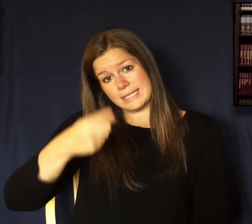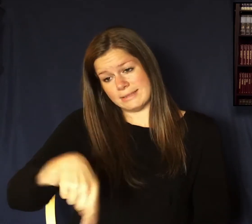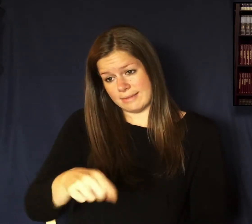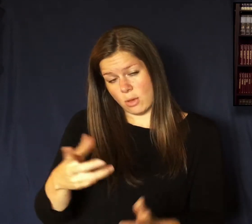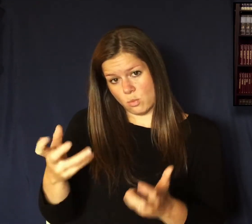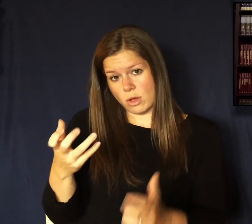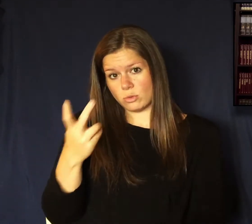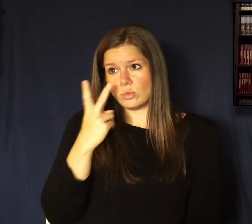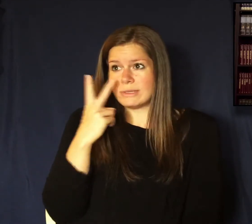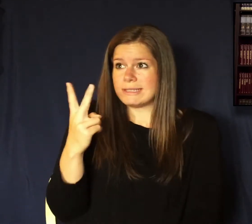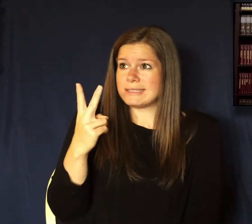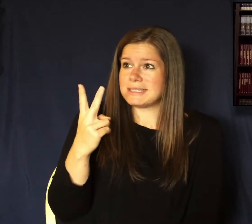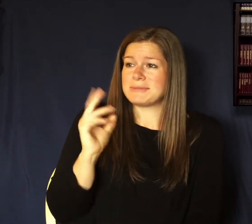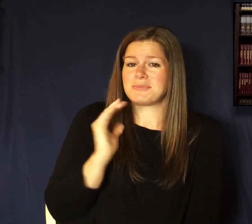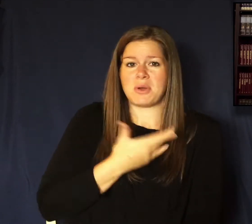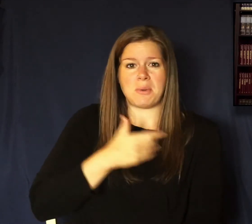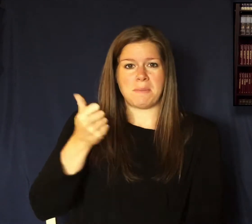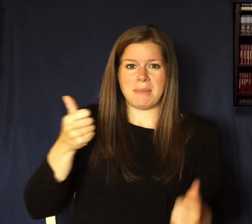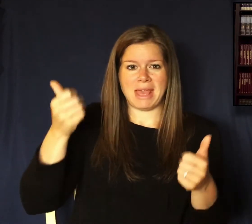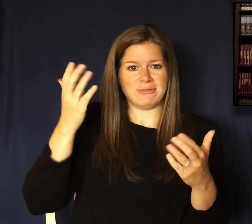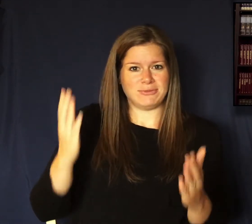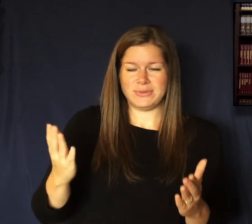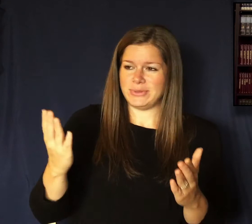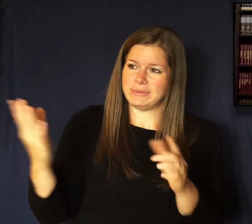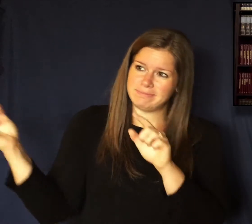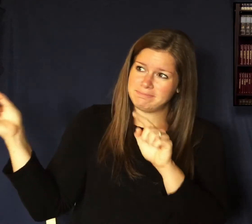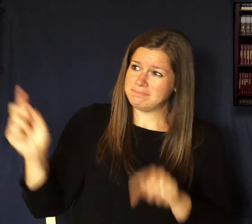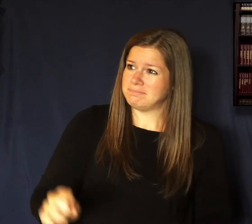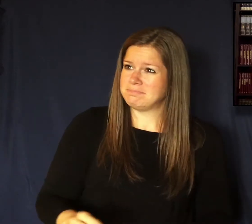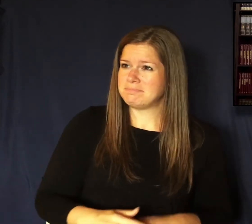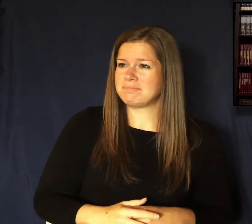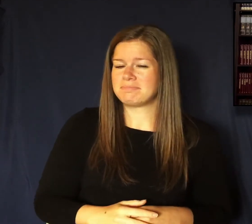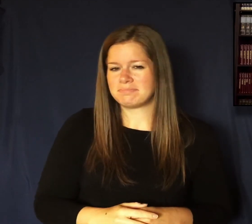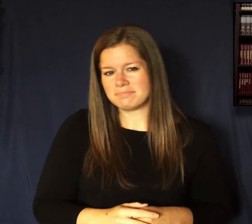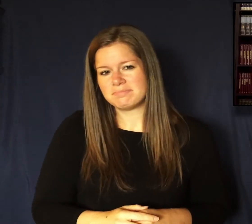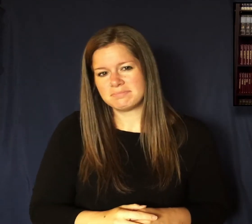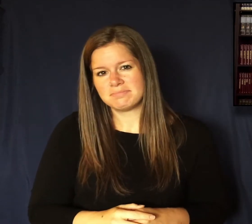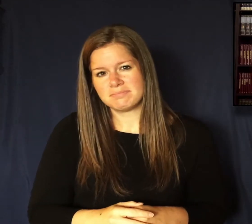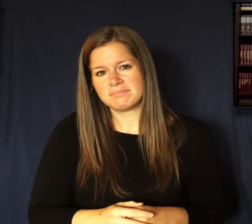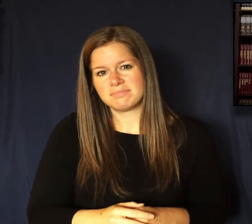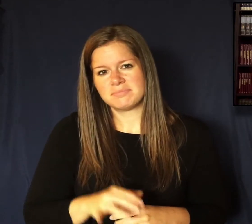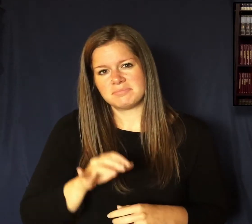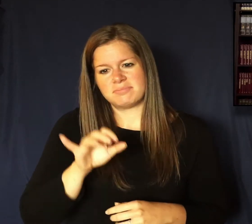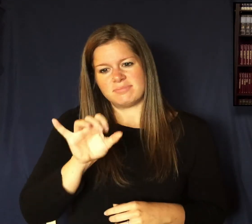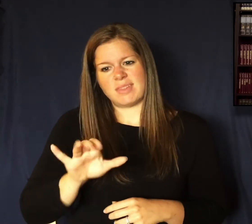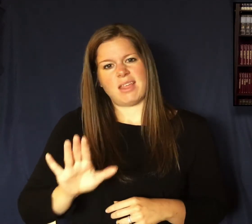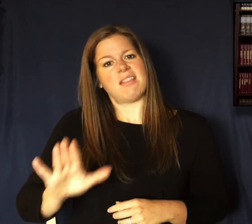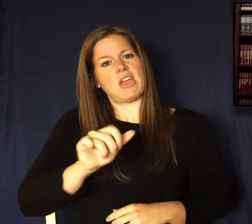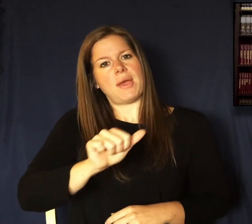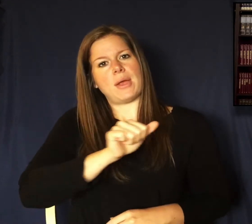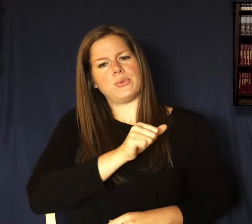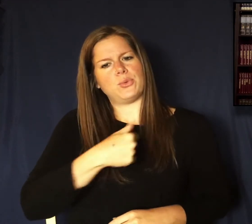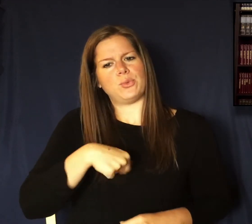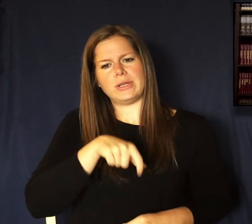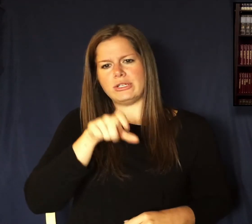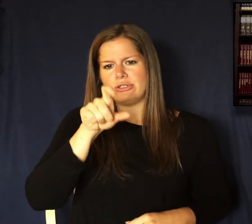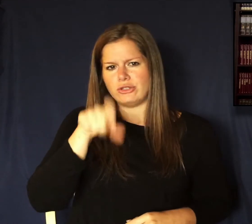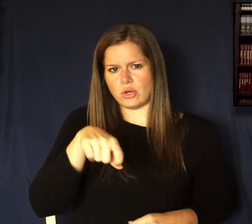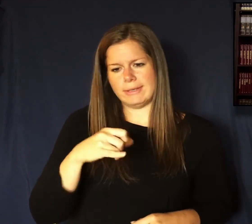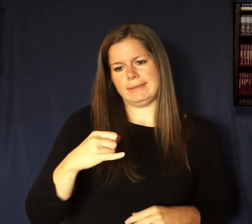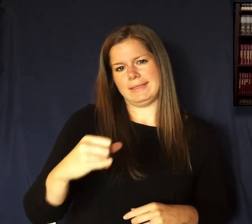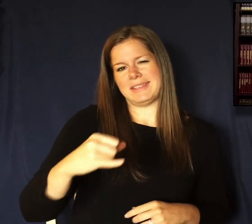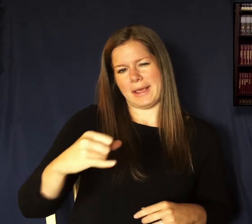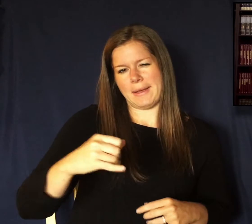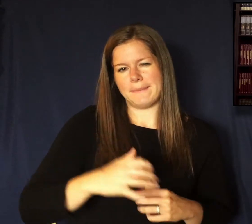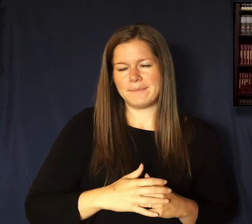want to see the Master. And in our preaching, in our living, we should emulate that heart and that desire. "Sir, we wish to see